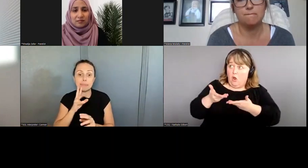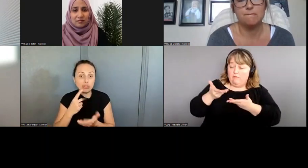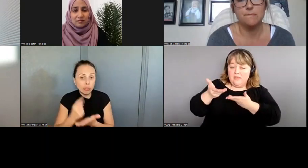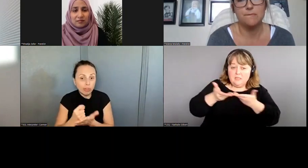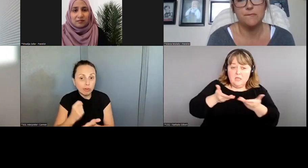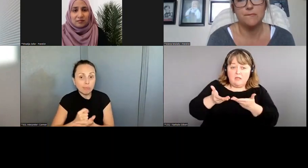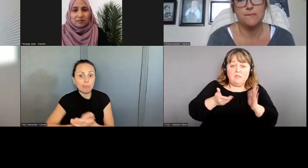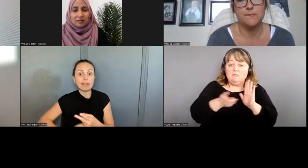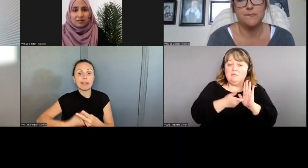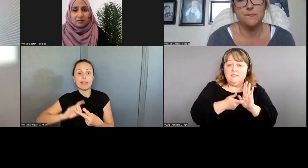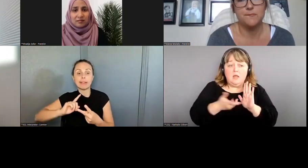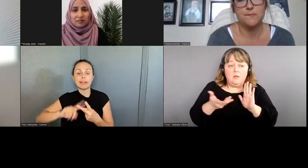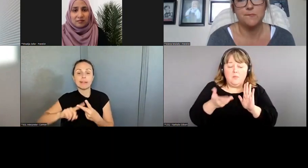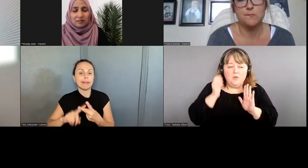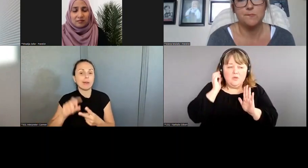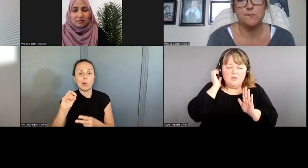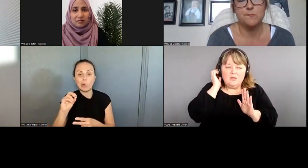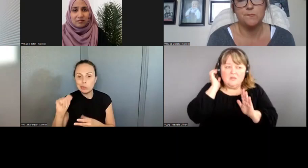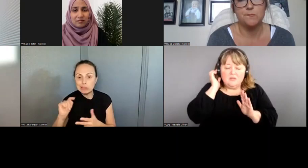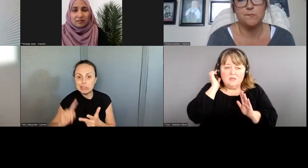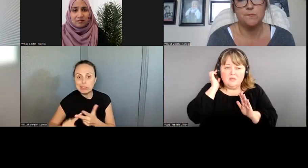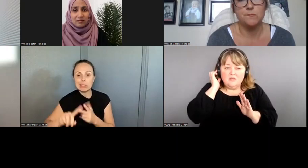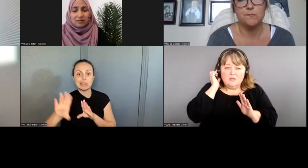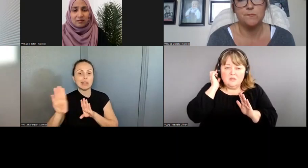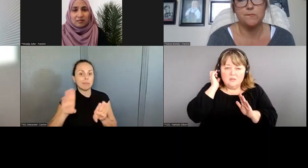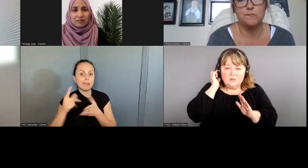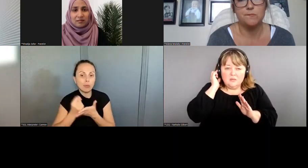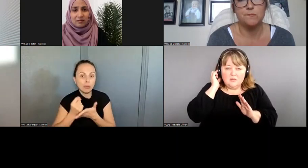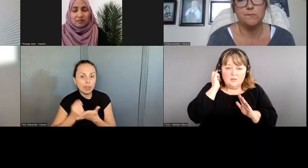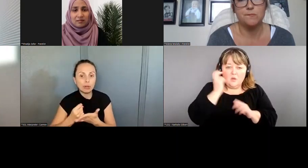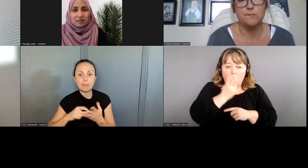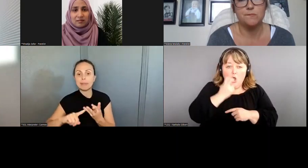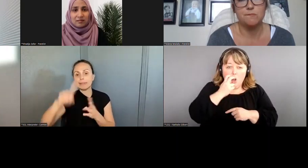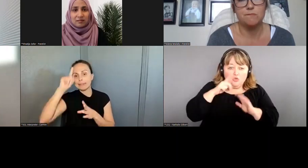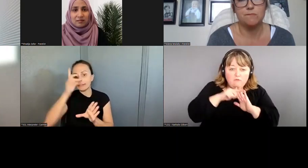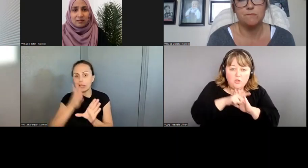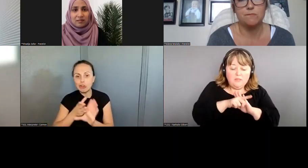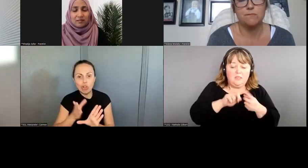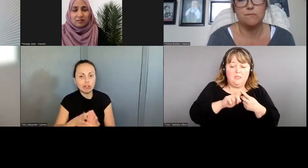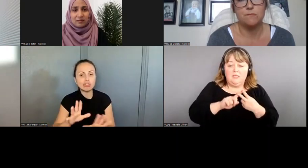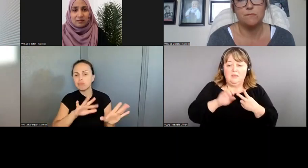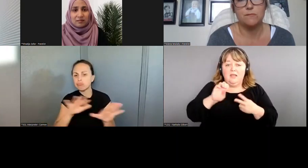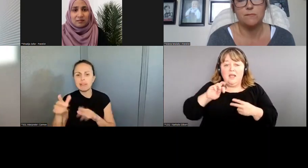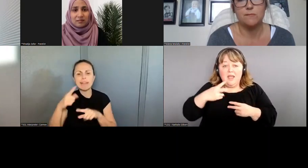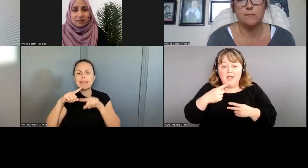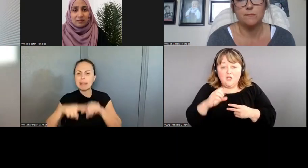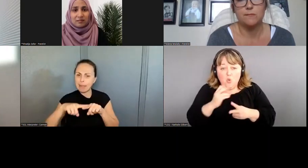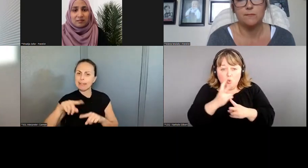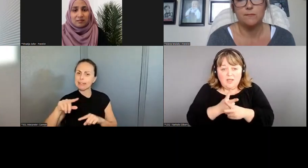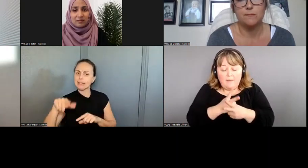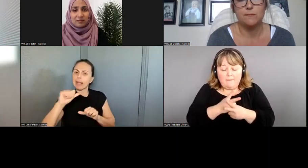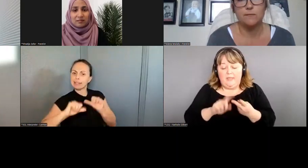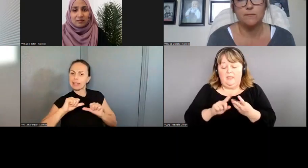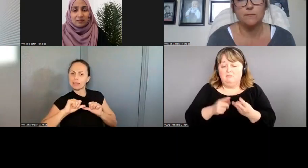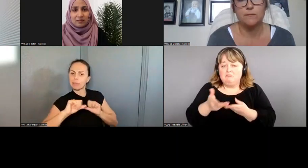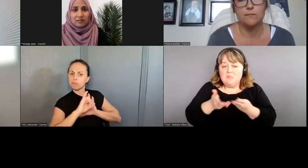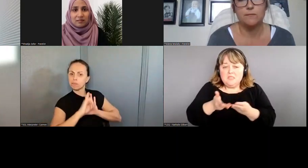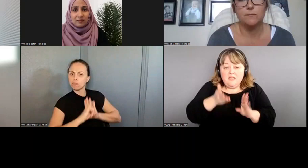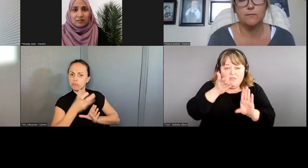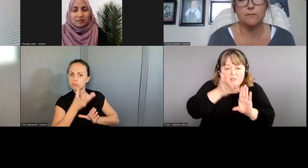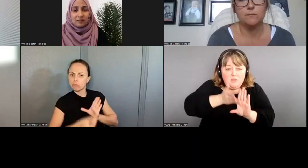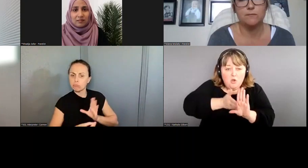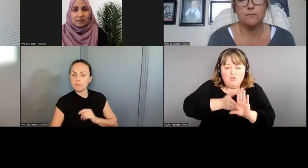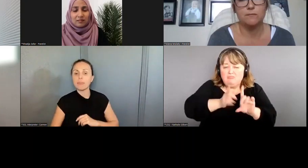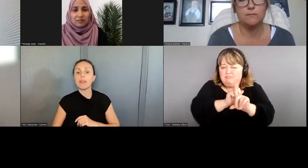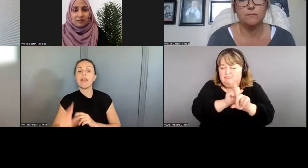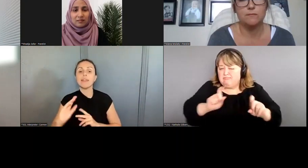have occupational therapist, behavioral therapy, psychology in your team, depending on the assessments. And they provide respite,